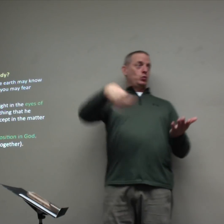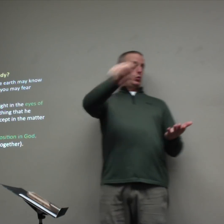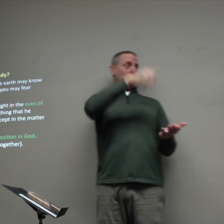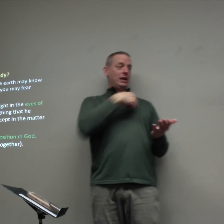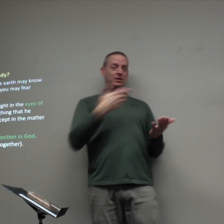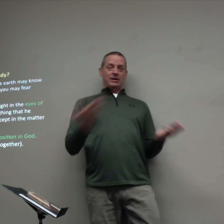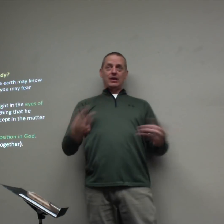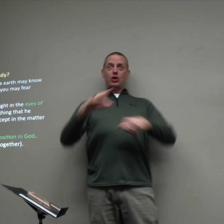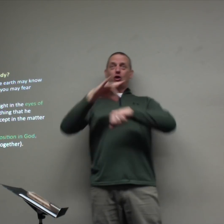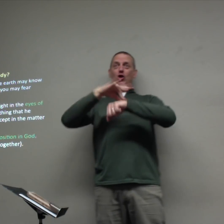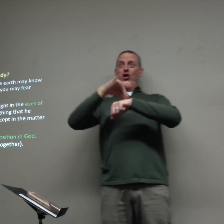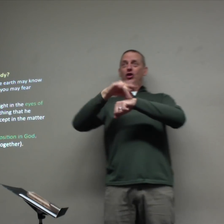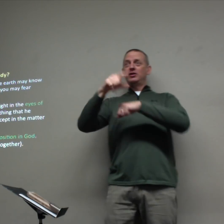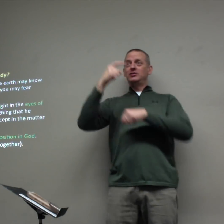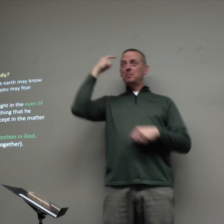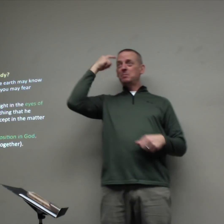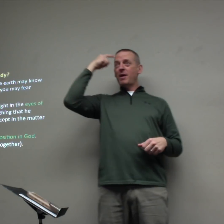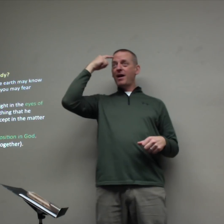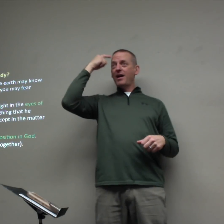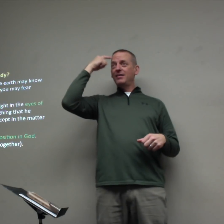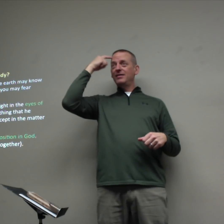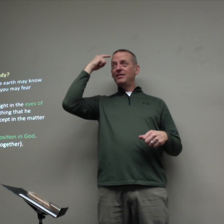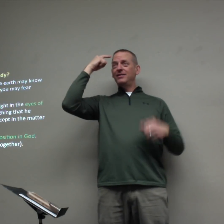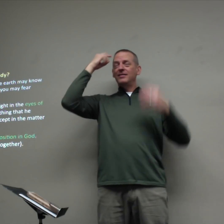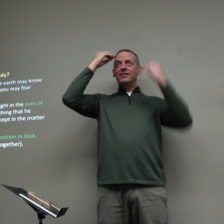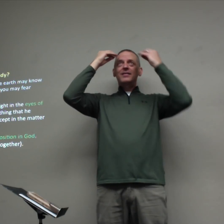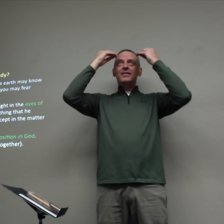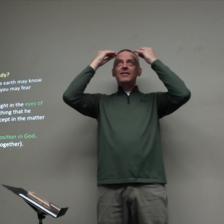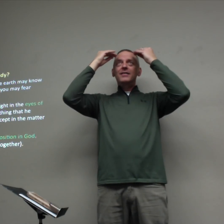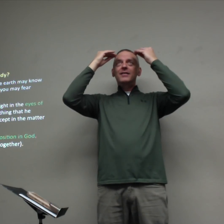him. We on earth, with our brains,